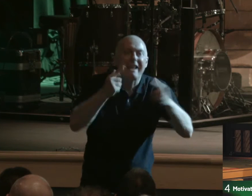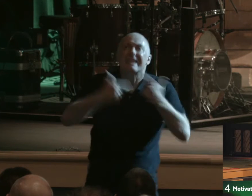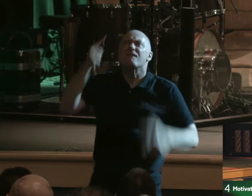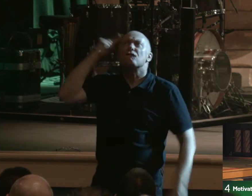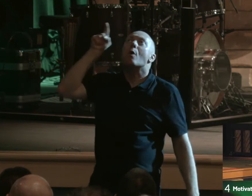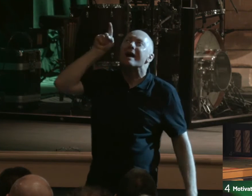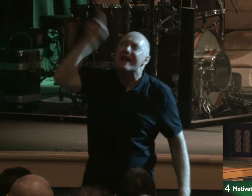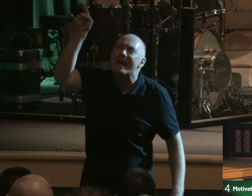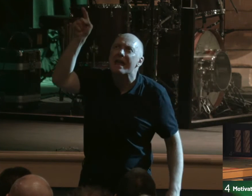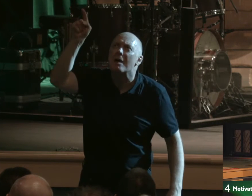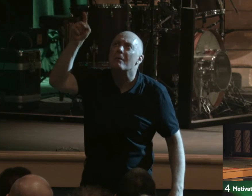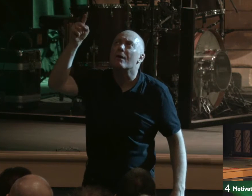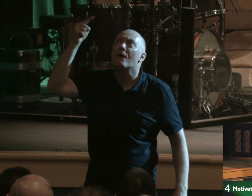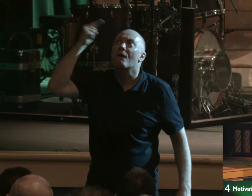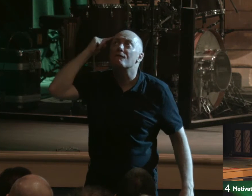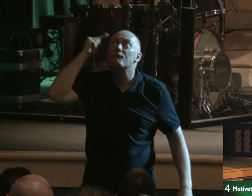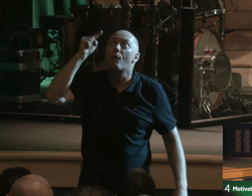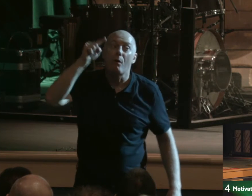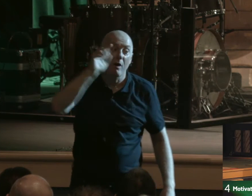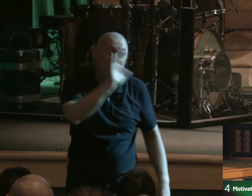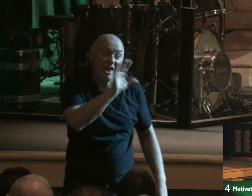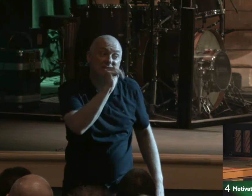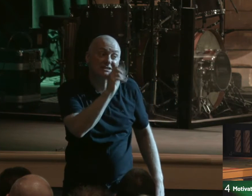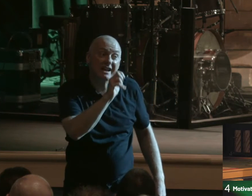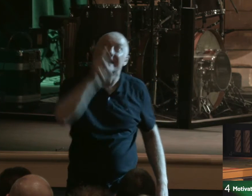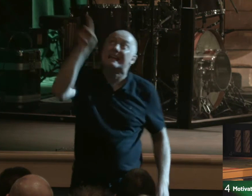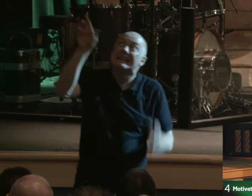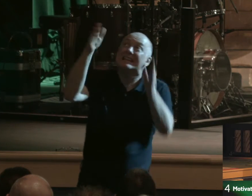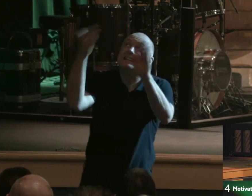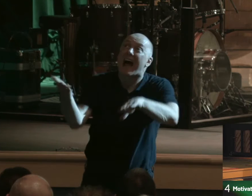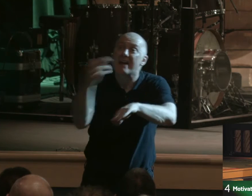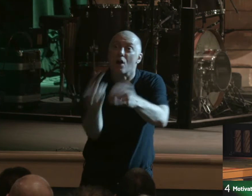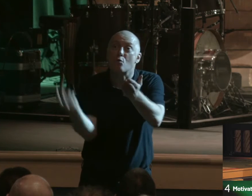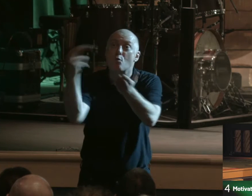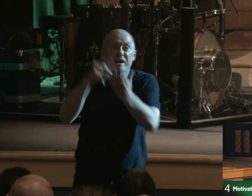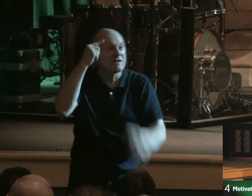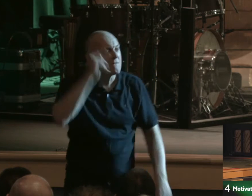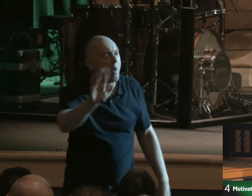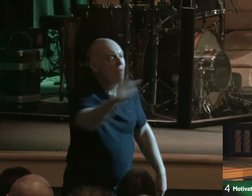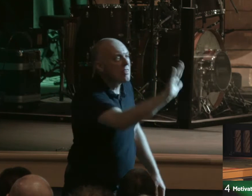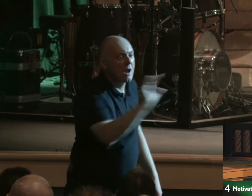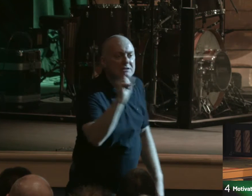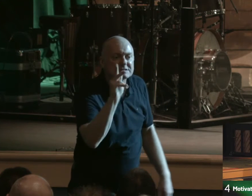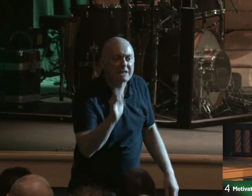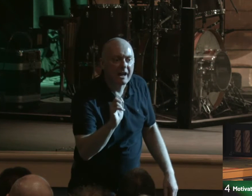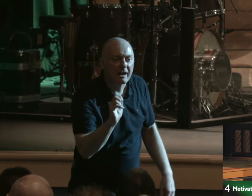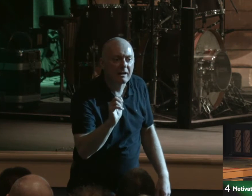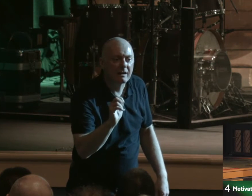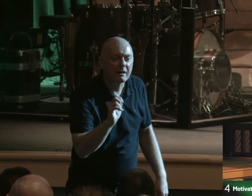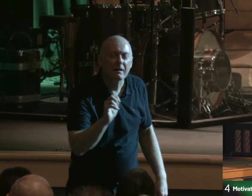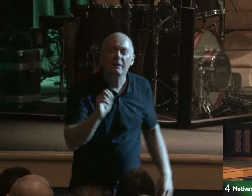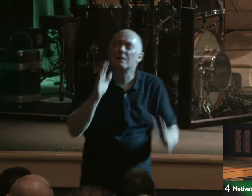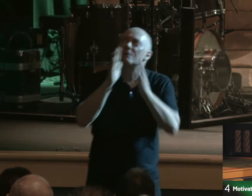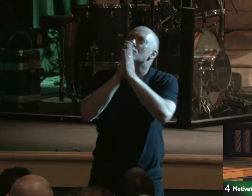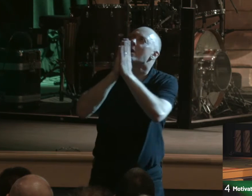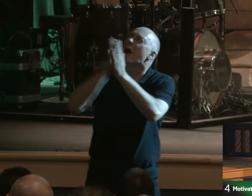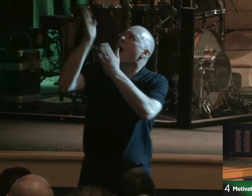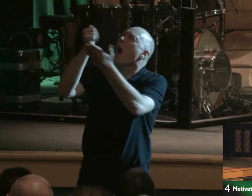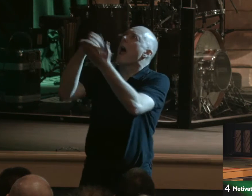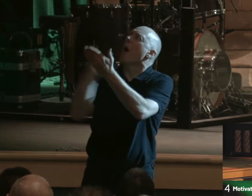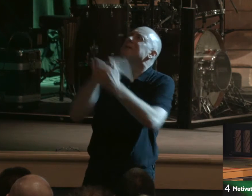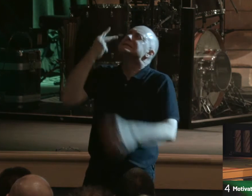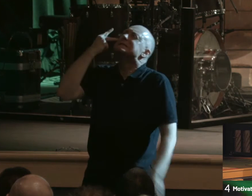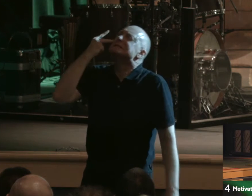him who for their sake died and was raised. Oh God, I pray right now you would help. You would help us to